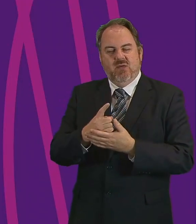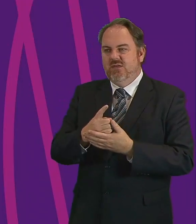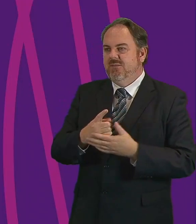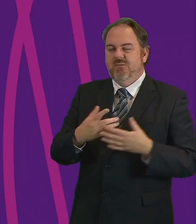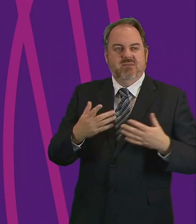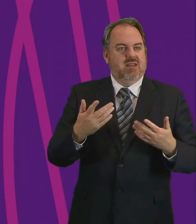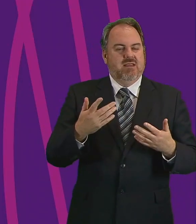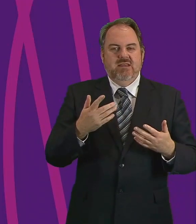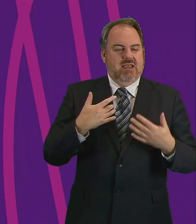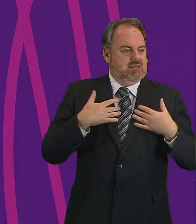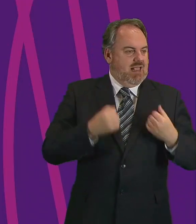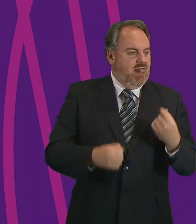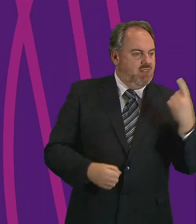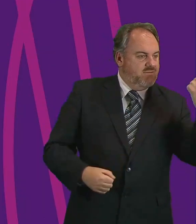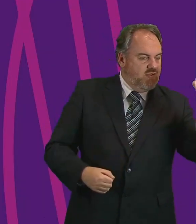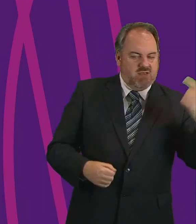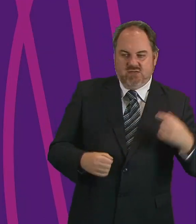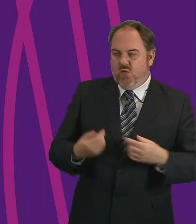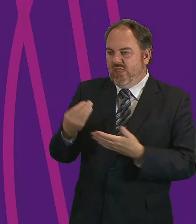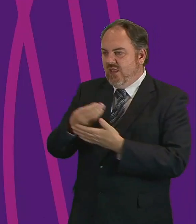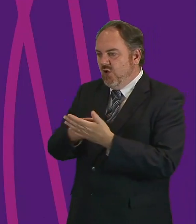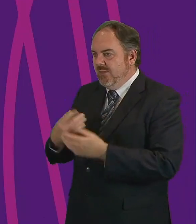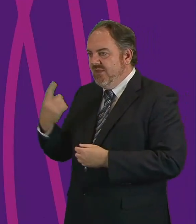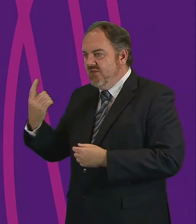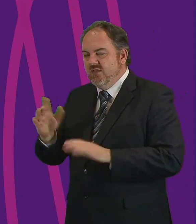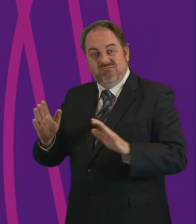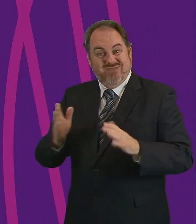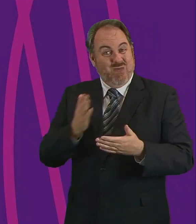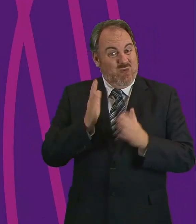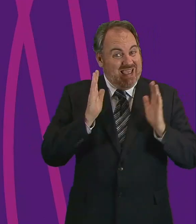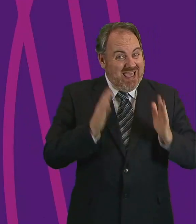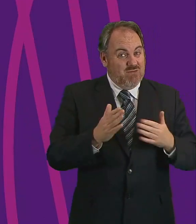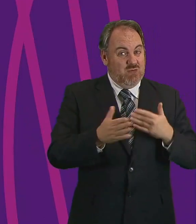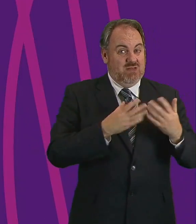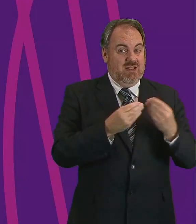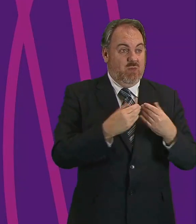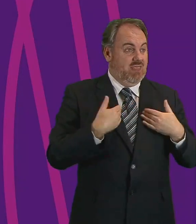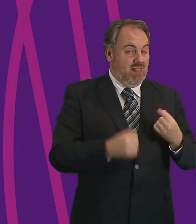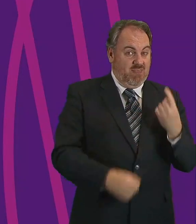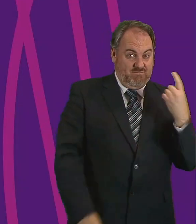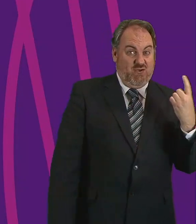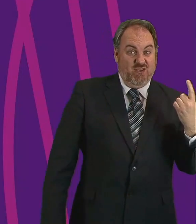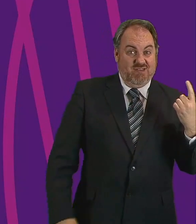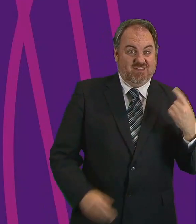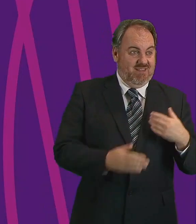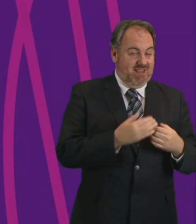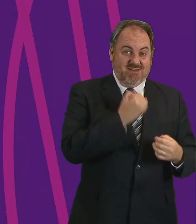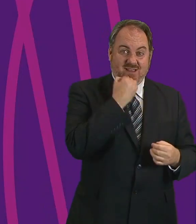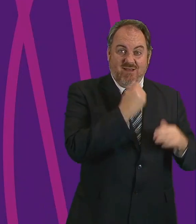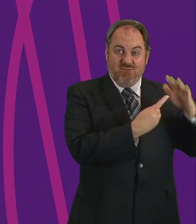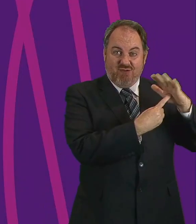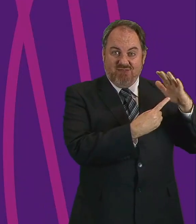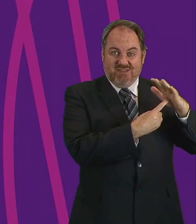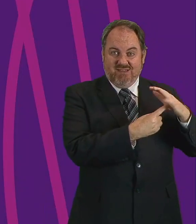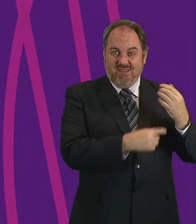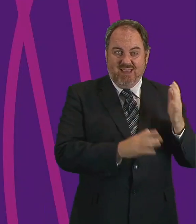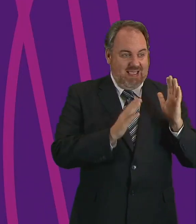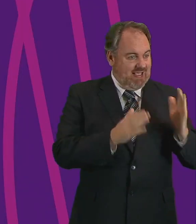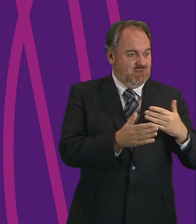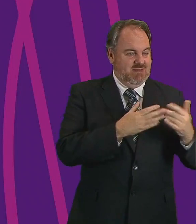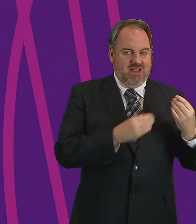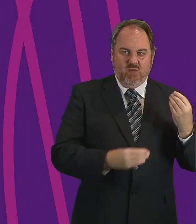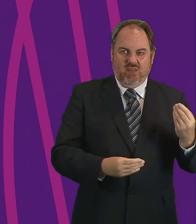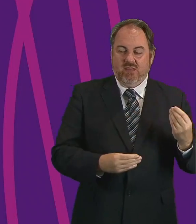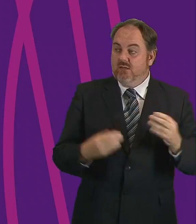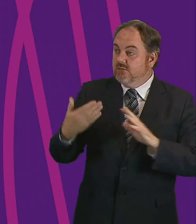and the economy, because without addressing the health emergency, we cannot address the economic emergency that comes. Now, there's a few points I want to pick